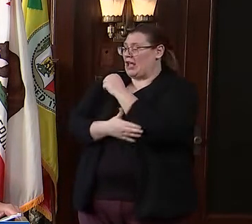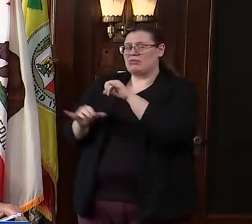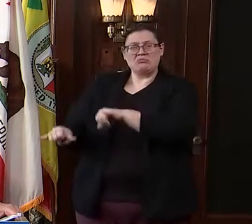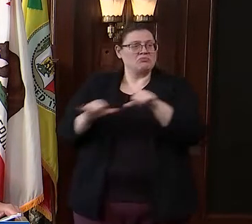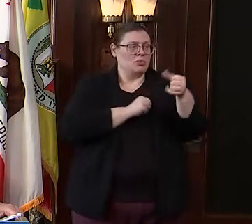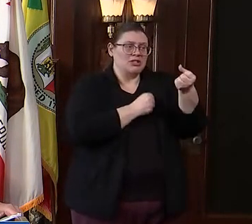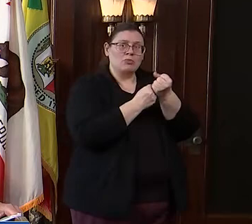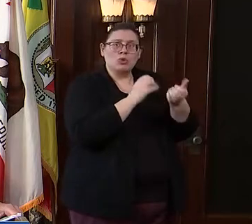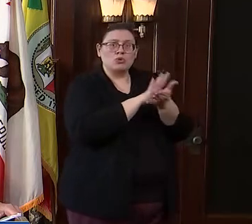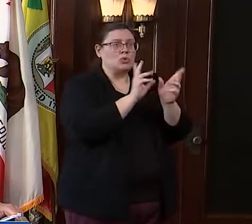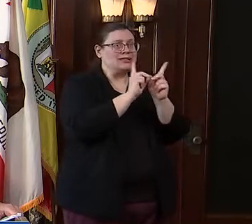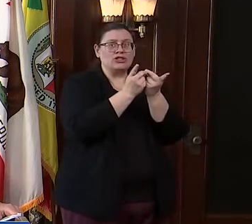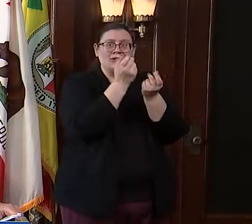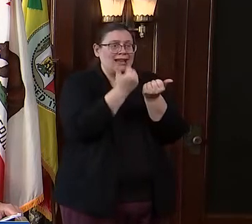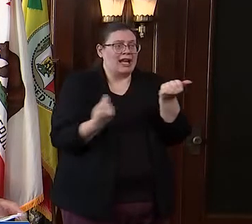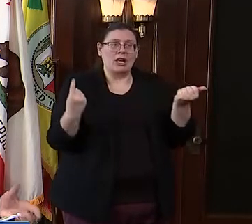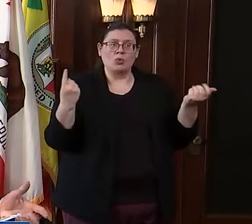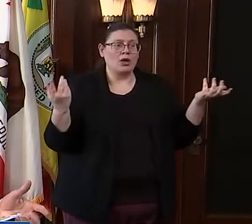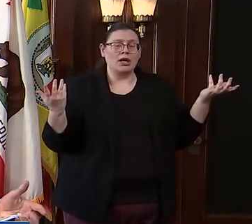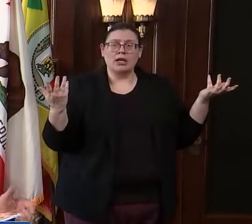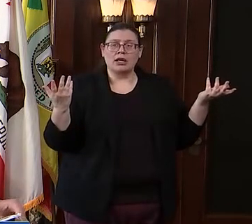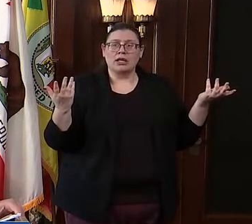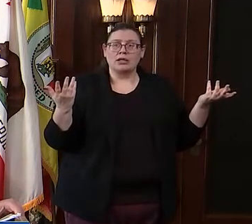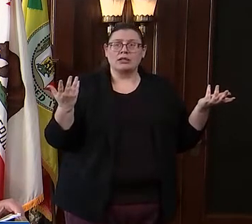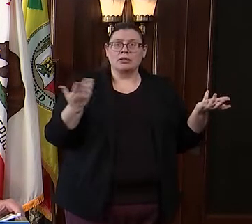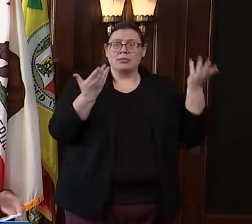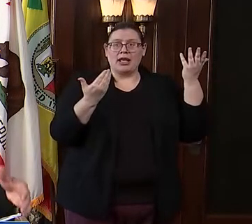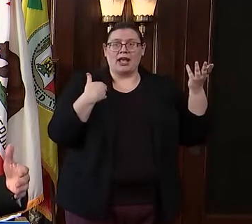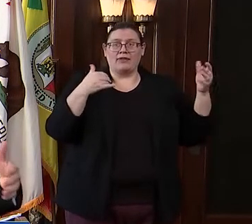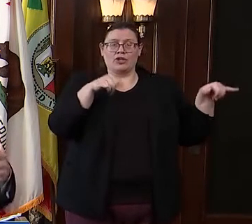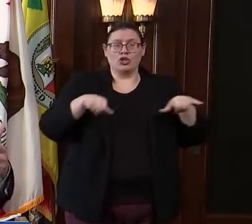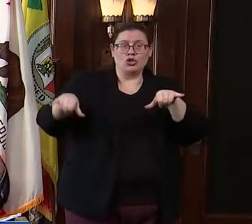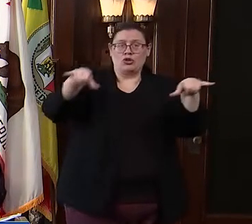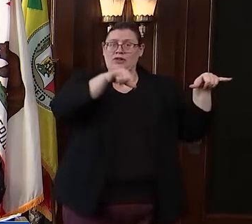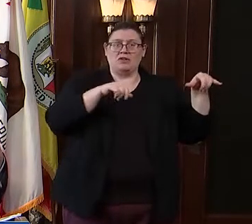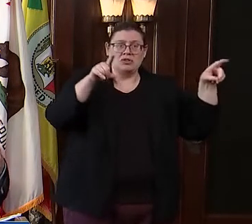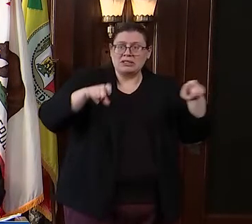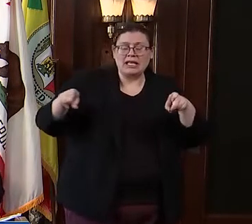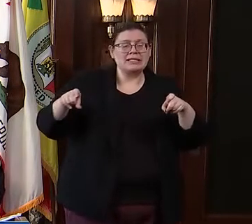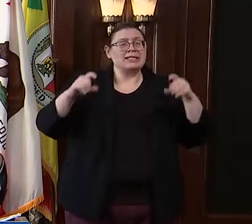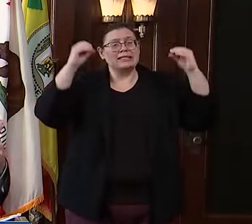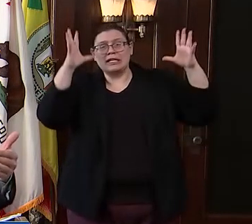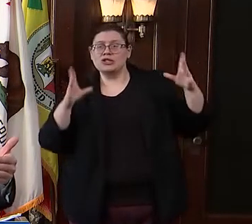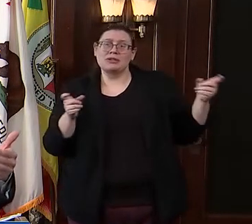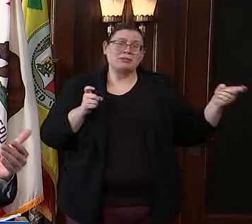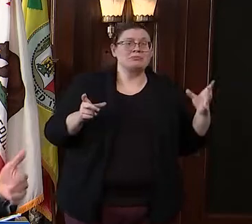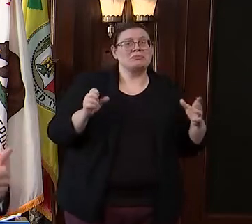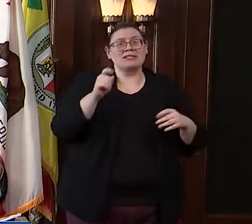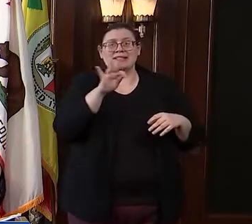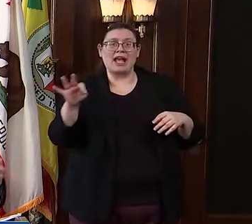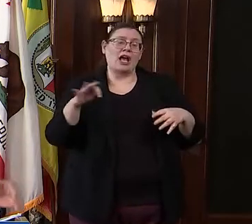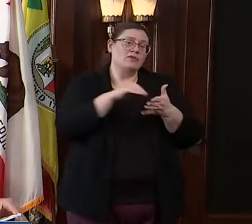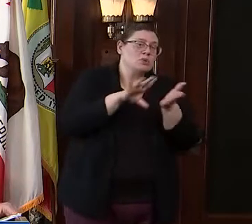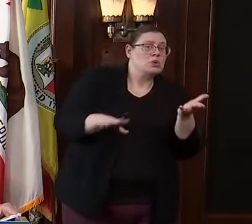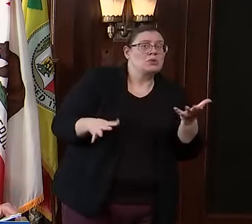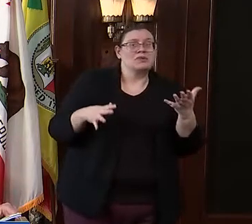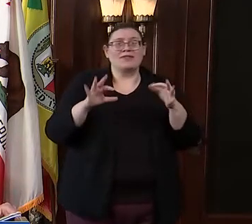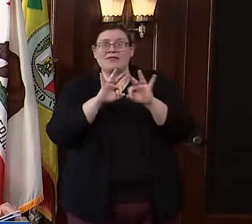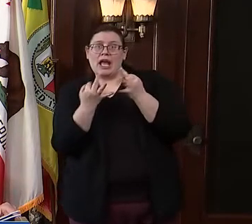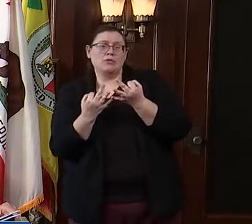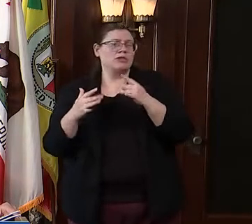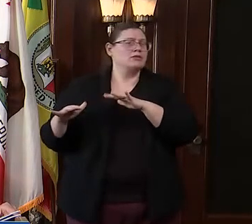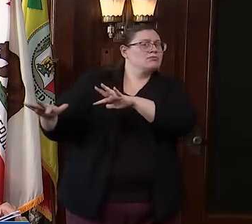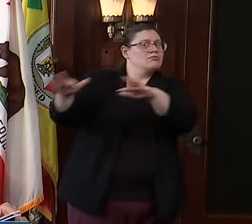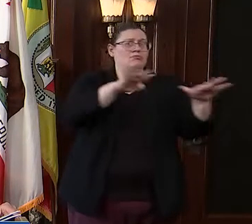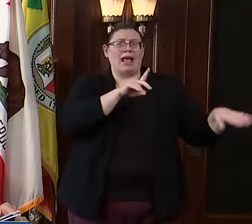and anybody else. We have made universal testing available, so teachers, administrators, staff, students, and their families today can do that throughout